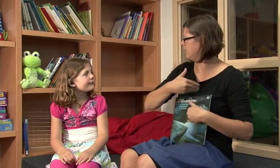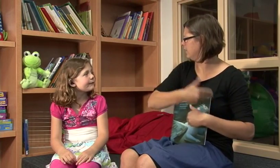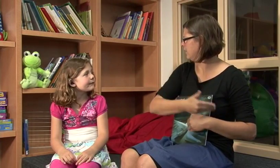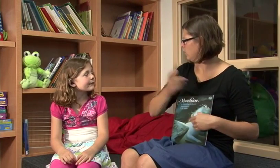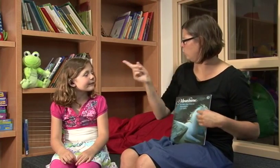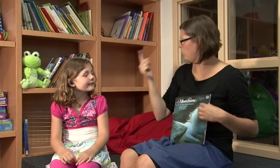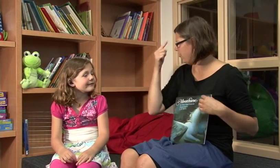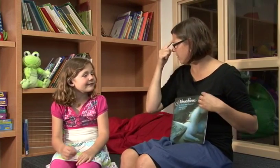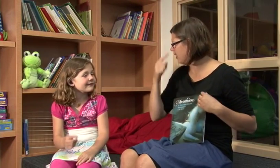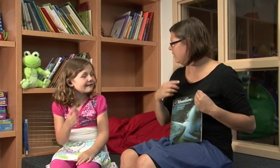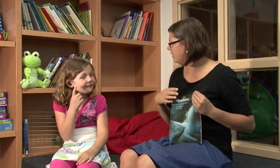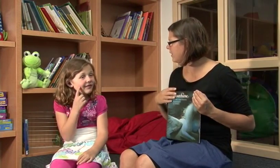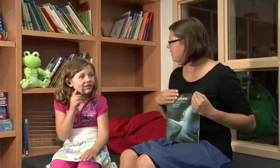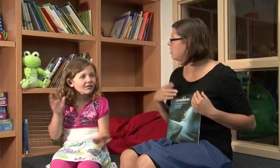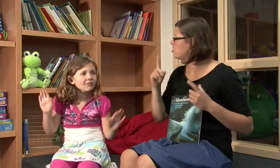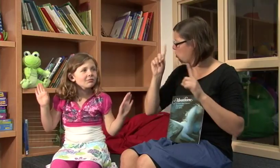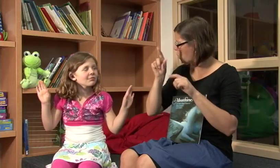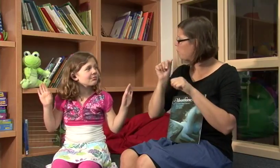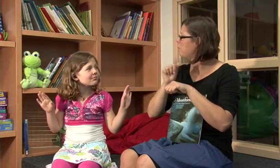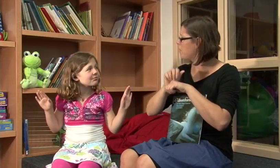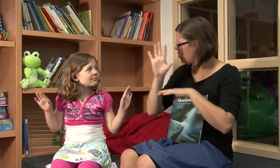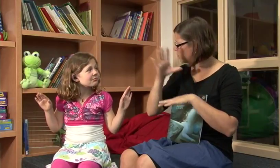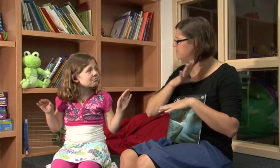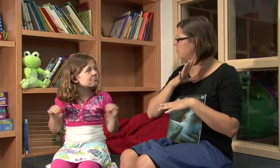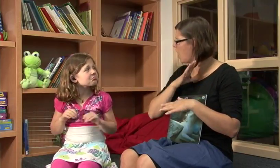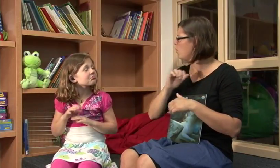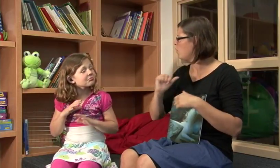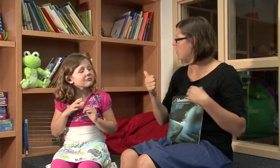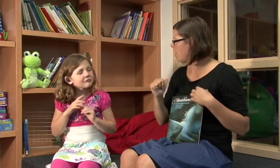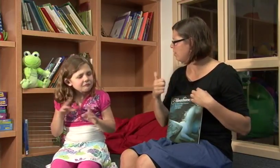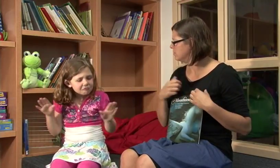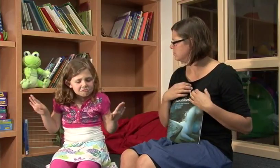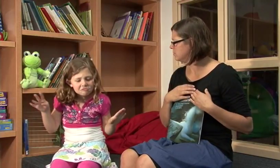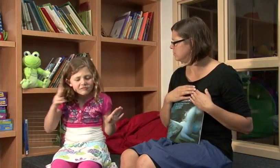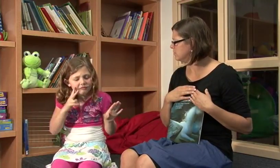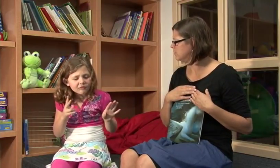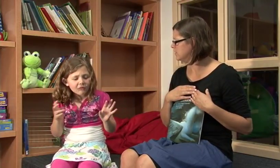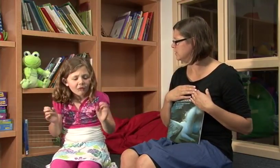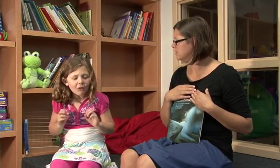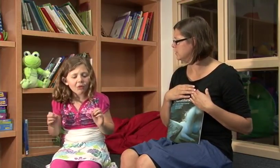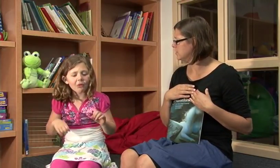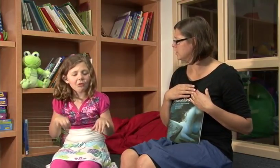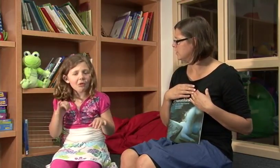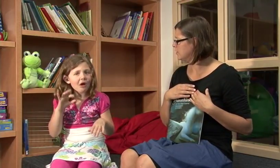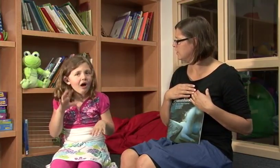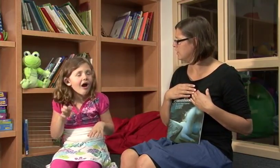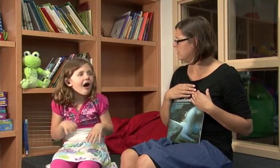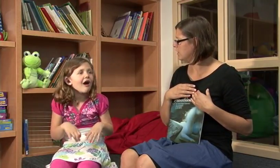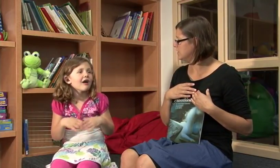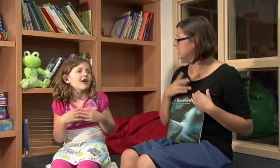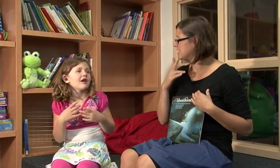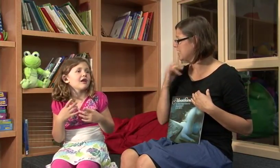what do you think is going to happen in the book? What do you think is going to happen? I think they're going to fly. Yeah. We know they're going to the mountain. Oh, they're going to fly around.